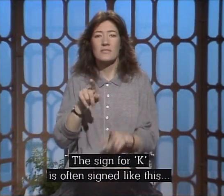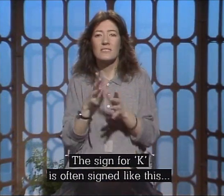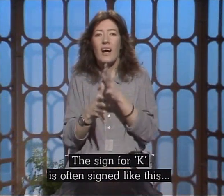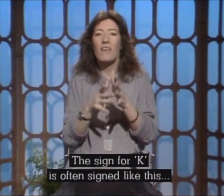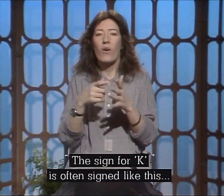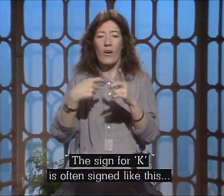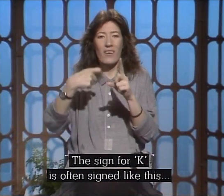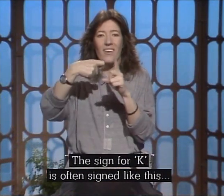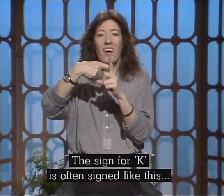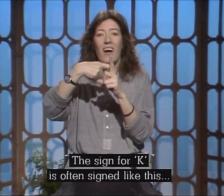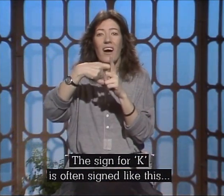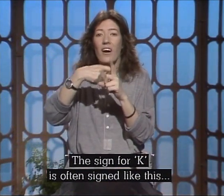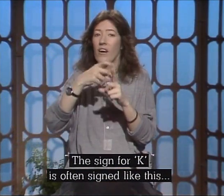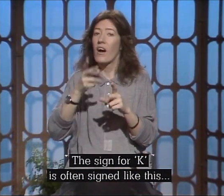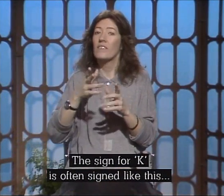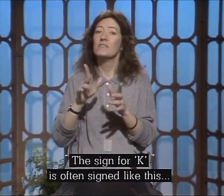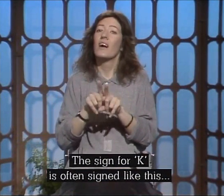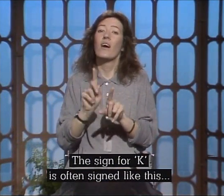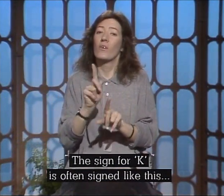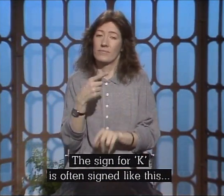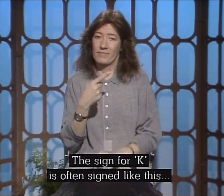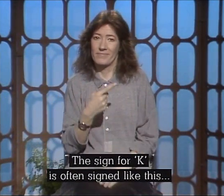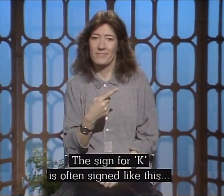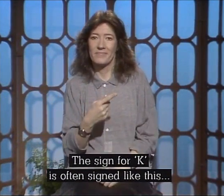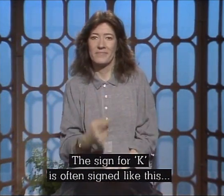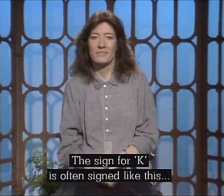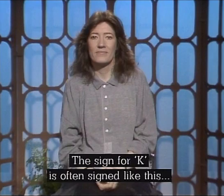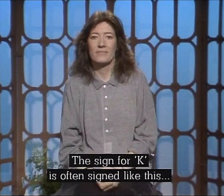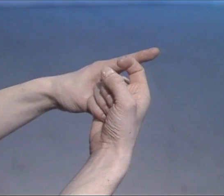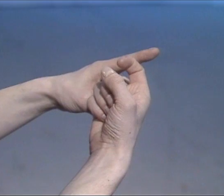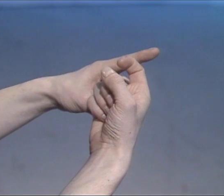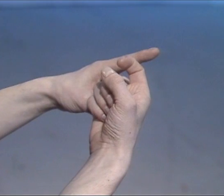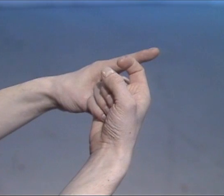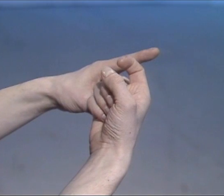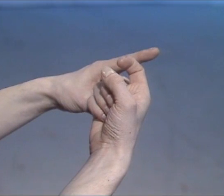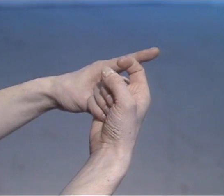And the sign for K is often signed like this.